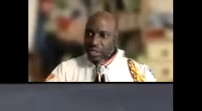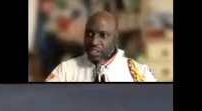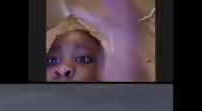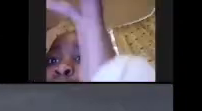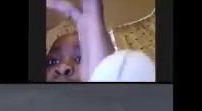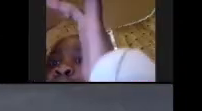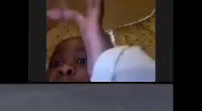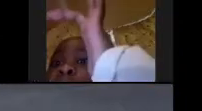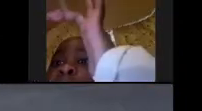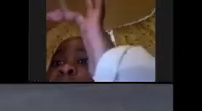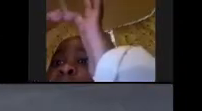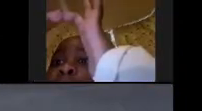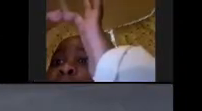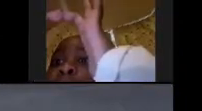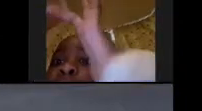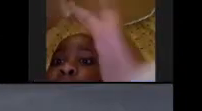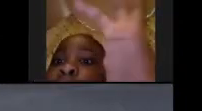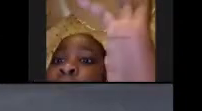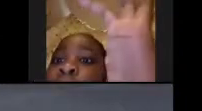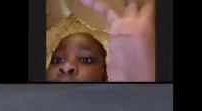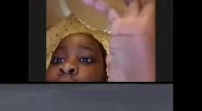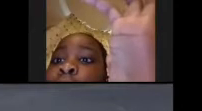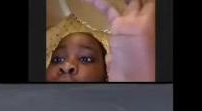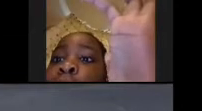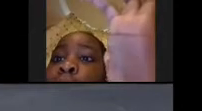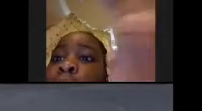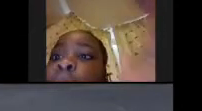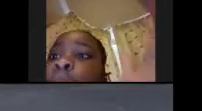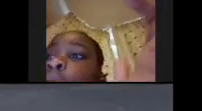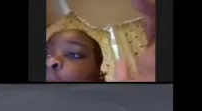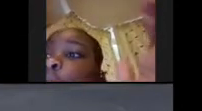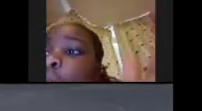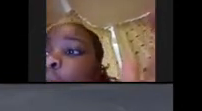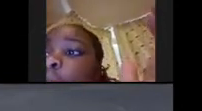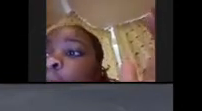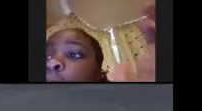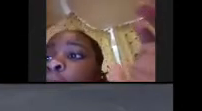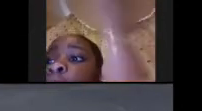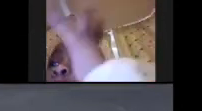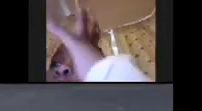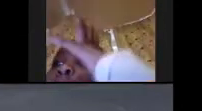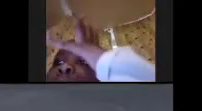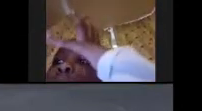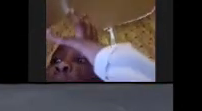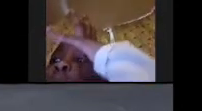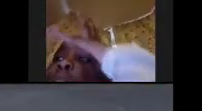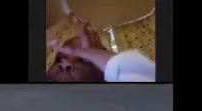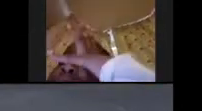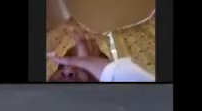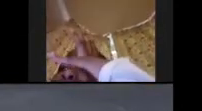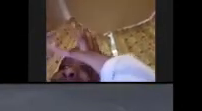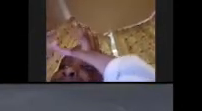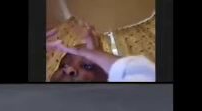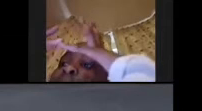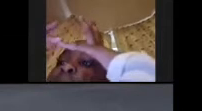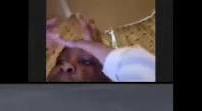and yeah, Leah, we're all watching you now, Leah. Okay, so which word would